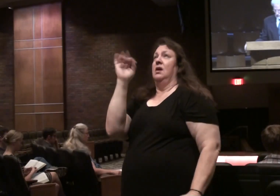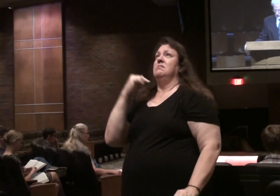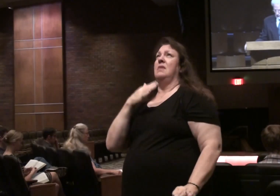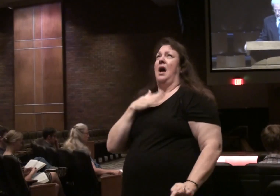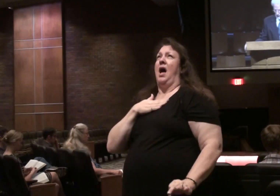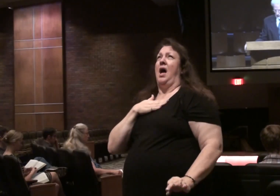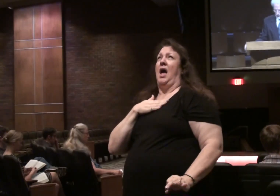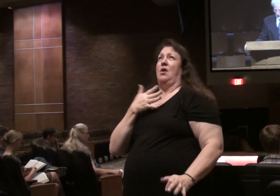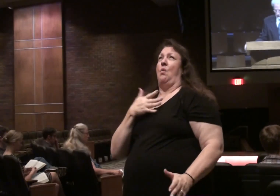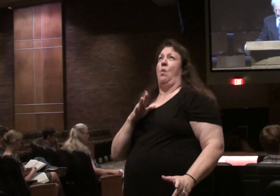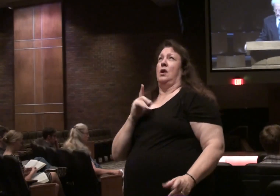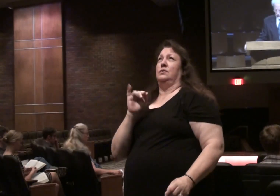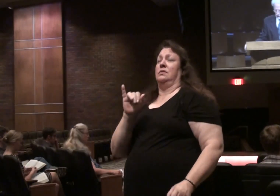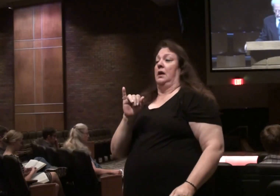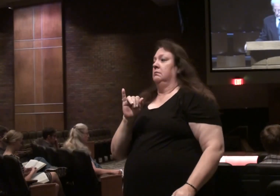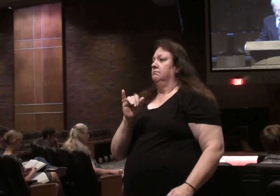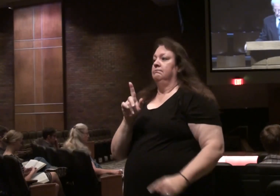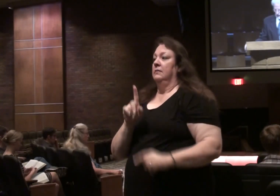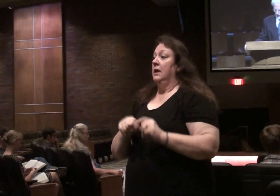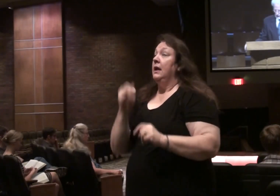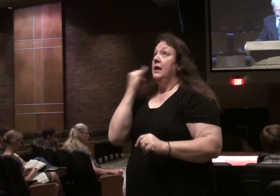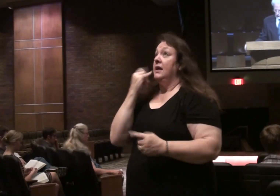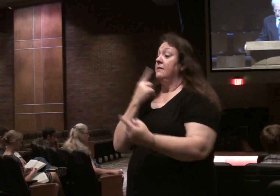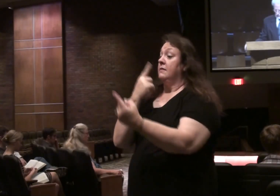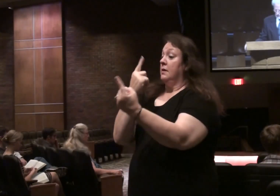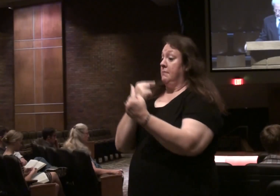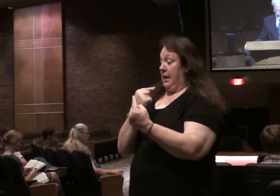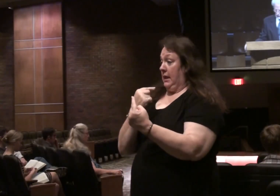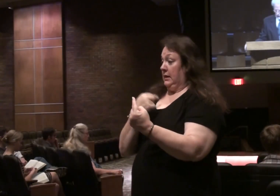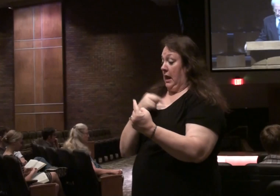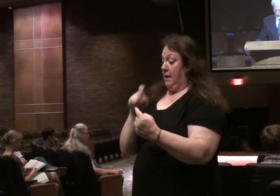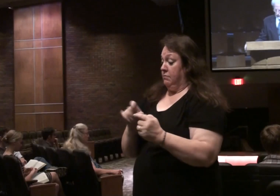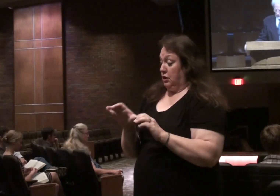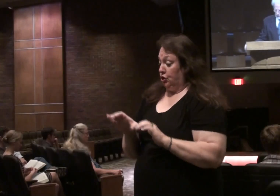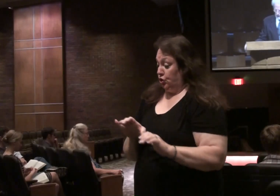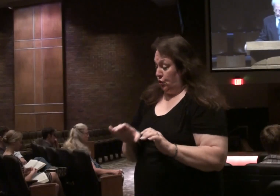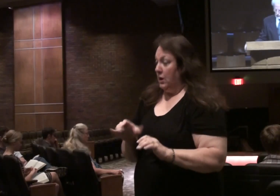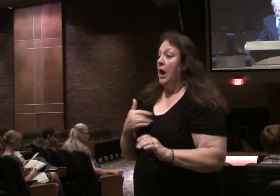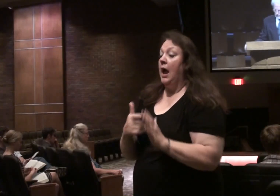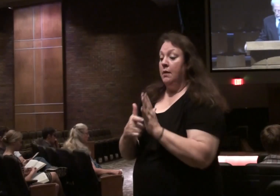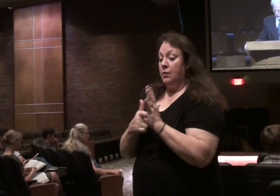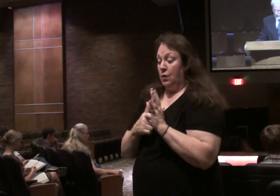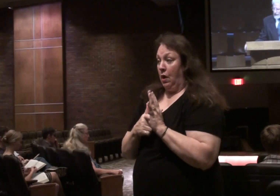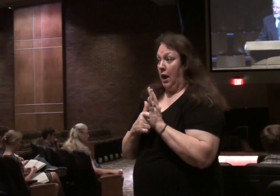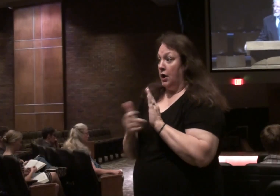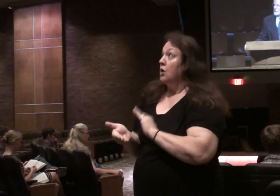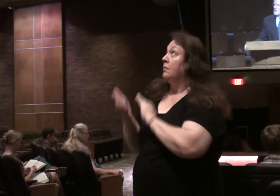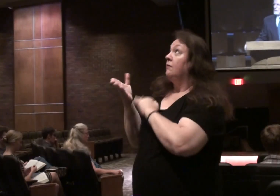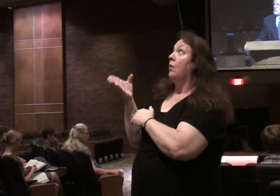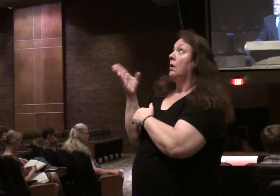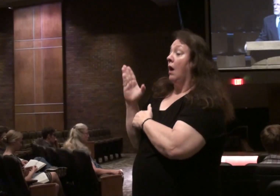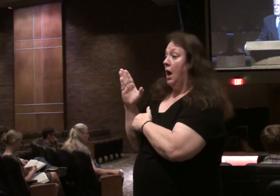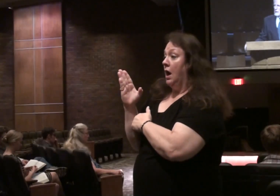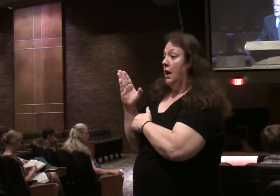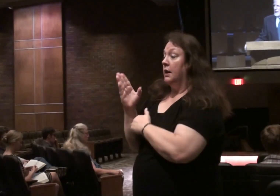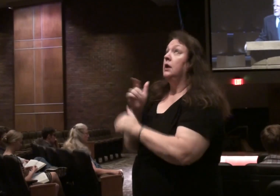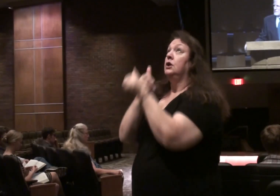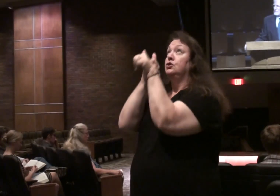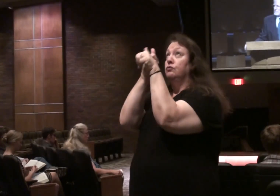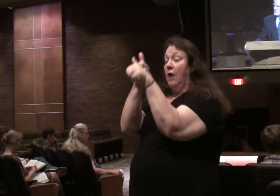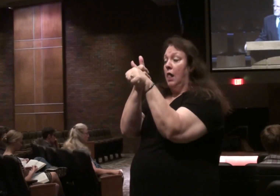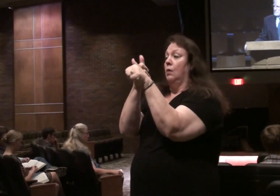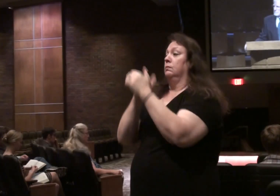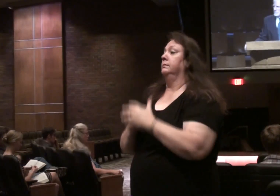optional. If the demands are doable and ethical, one has an obligation before God to